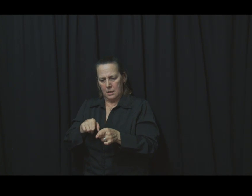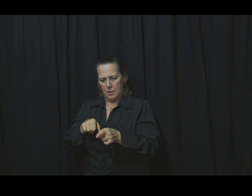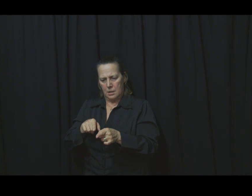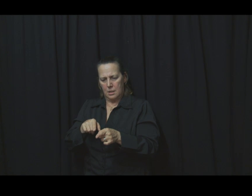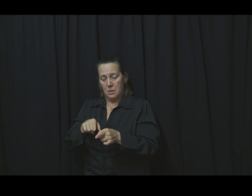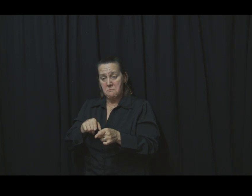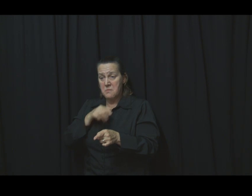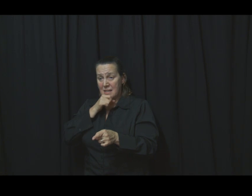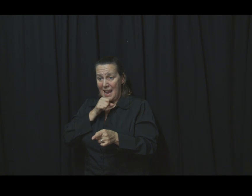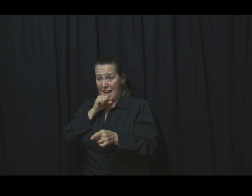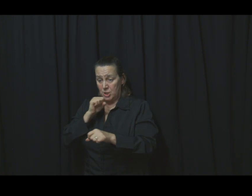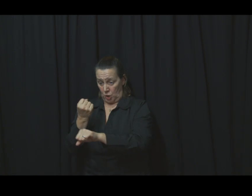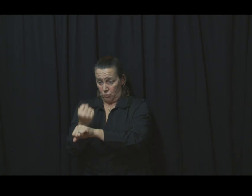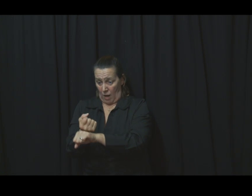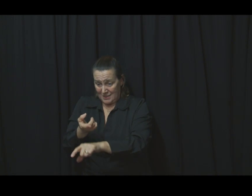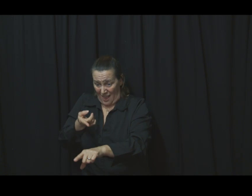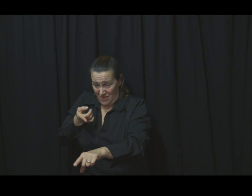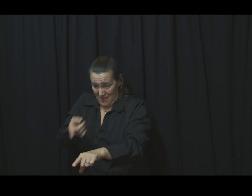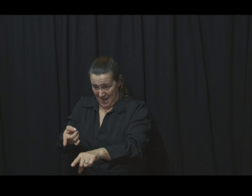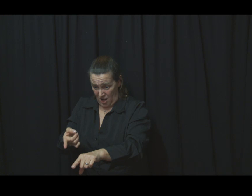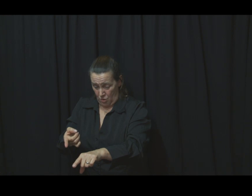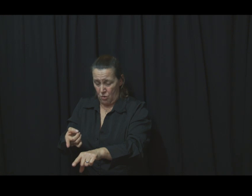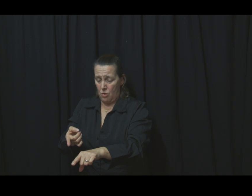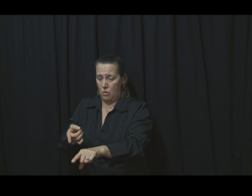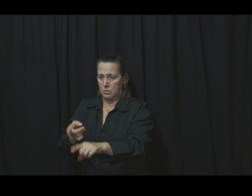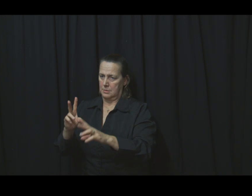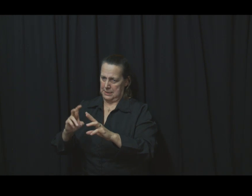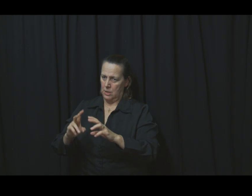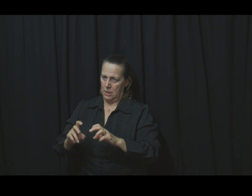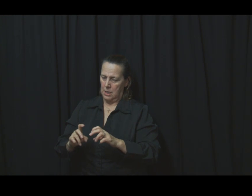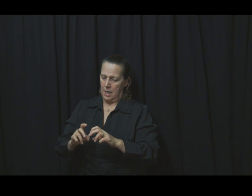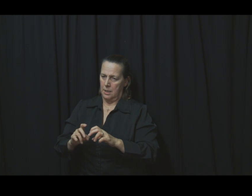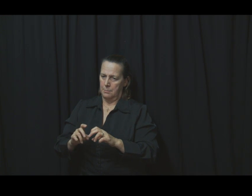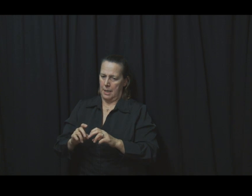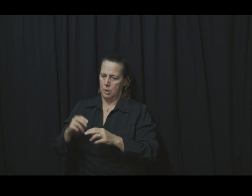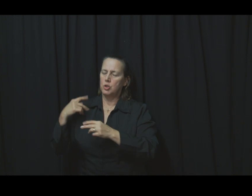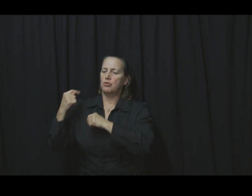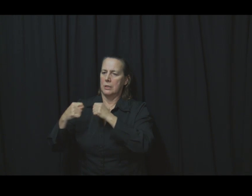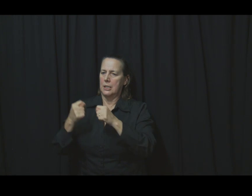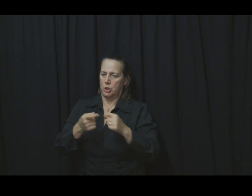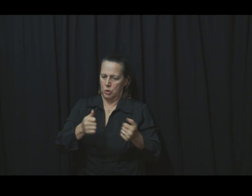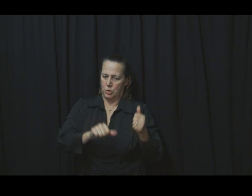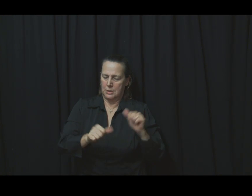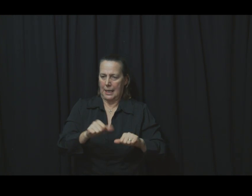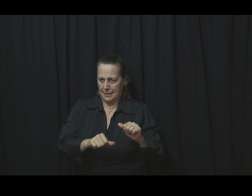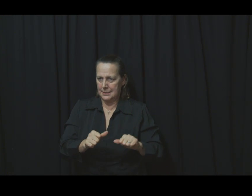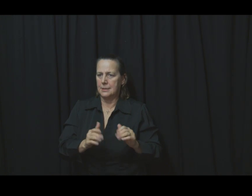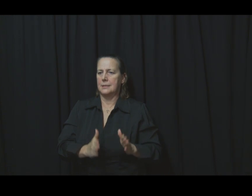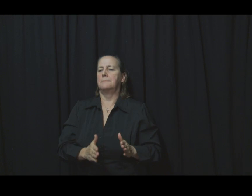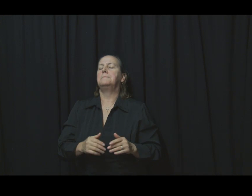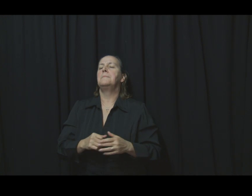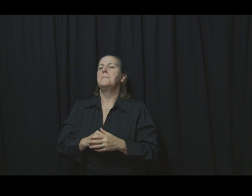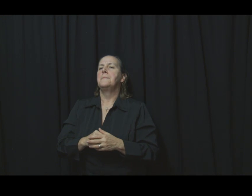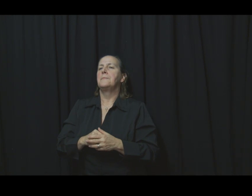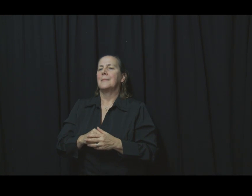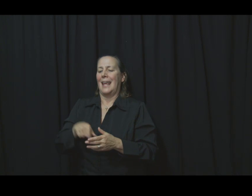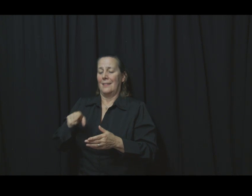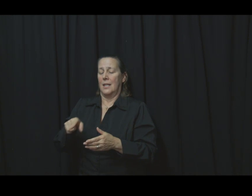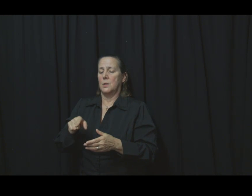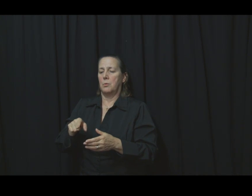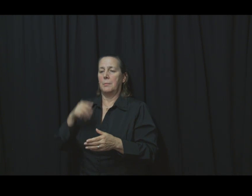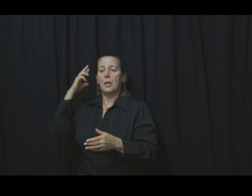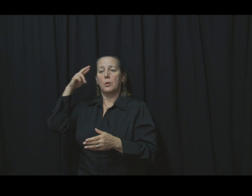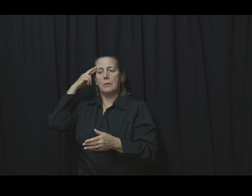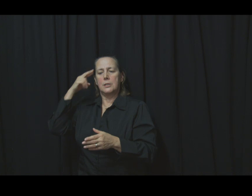rocks there, as computed by traditional scientists, with the age of the rocks there, this would be a reasonable place